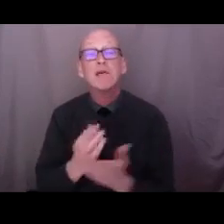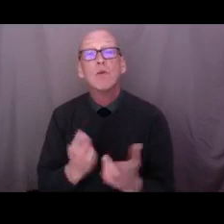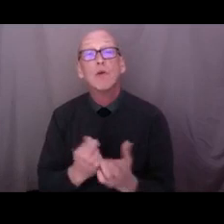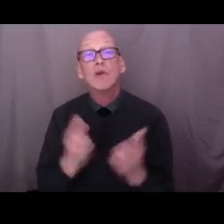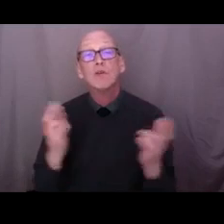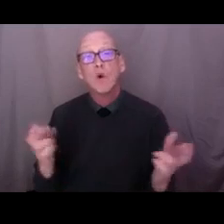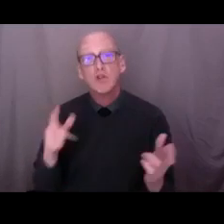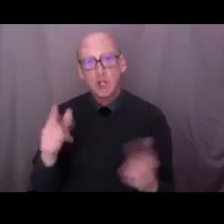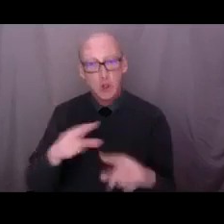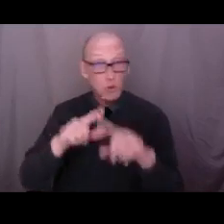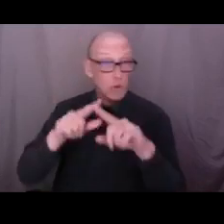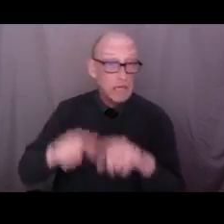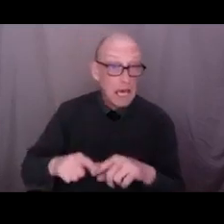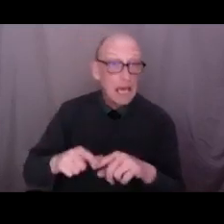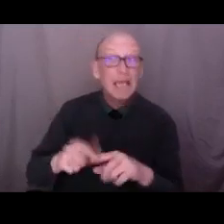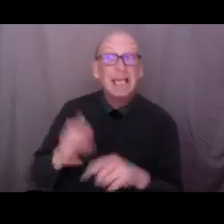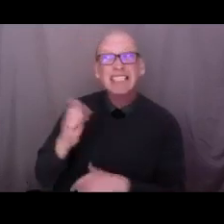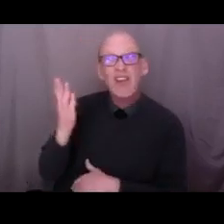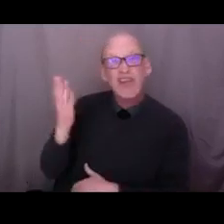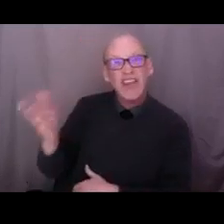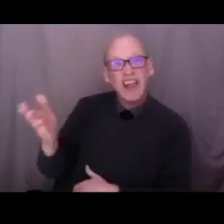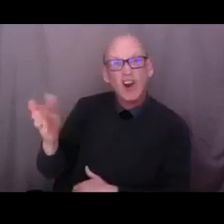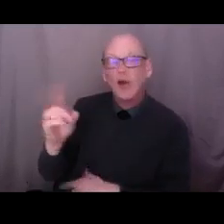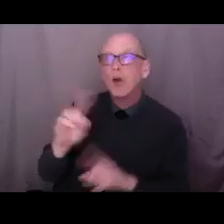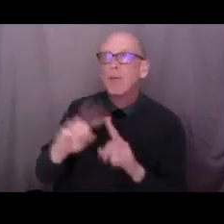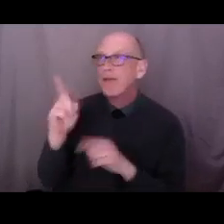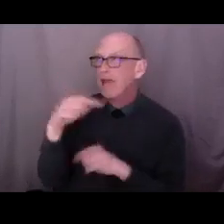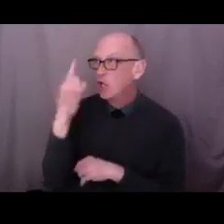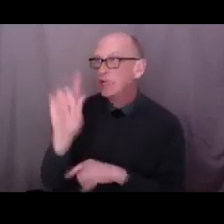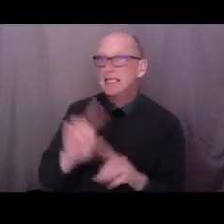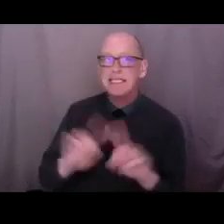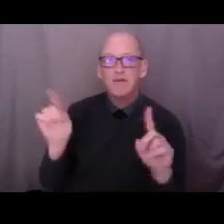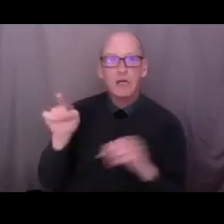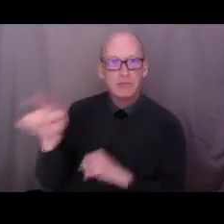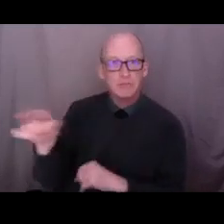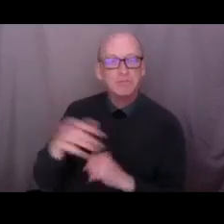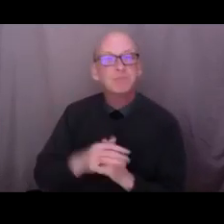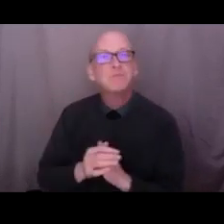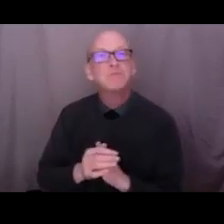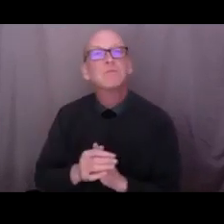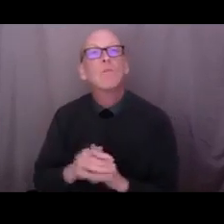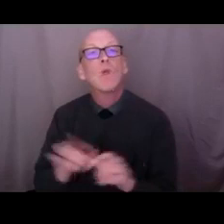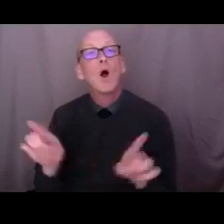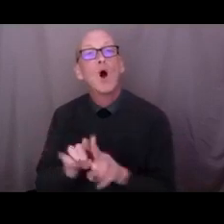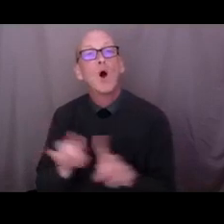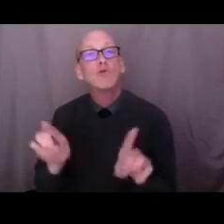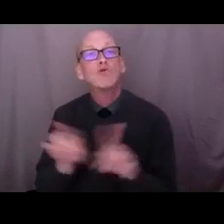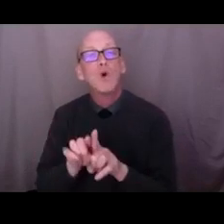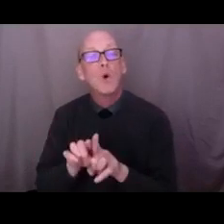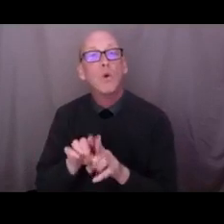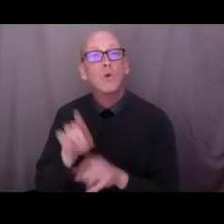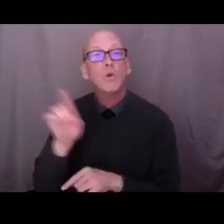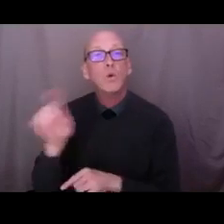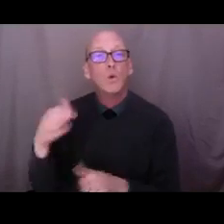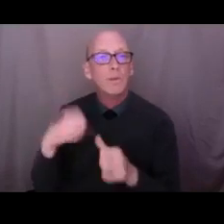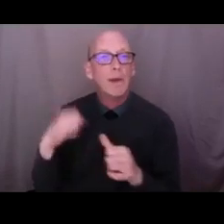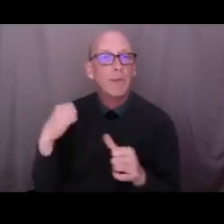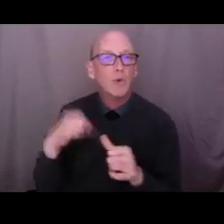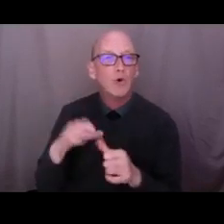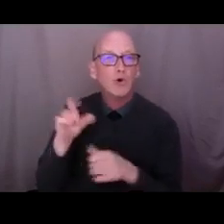relying on for support, they're still out there. They just look a little bit different. And that also to remember